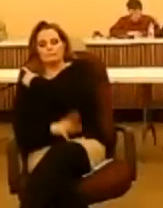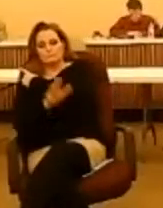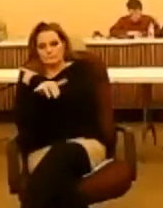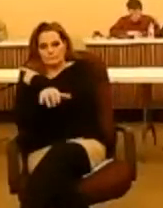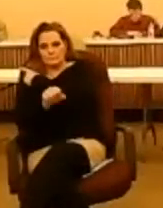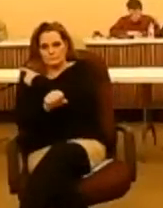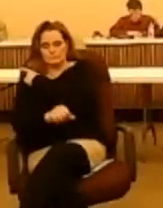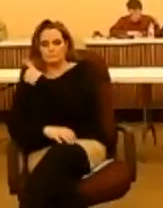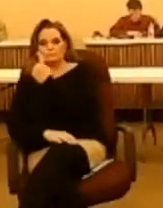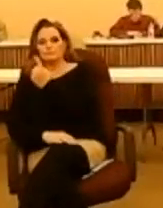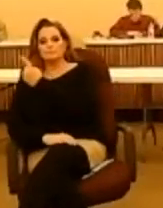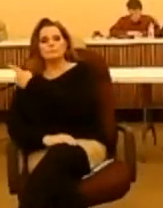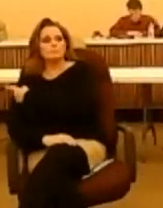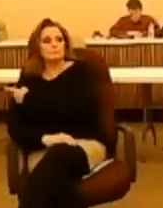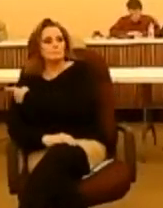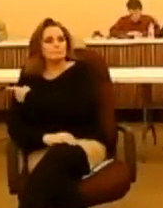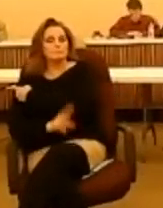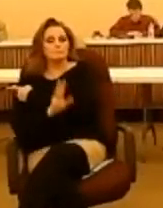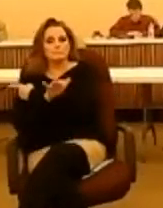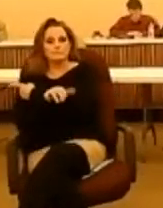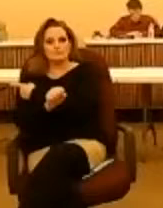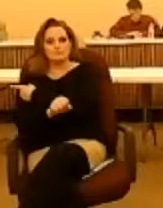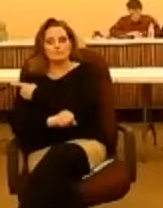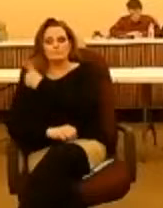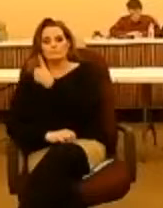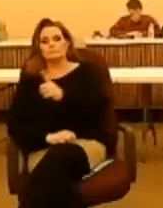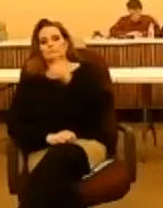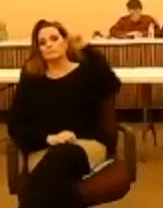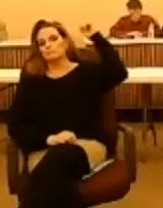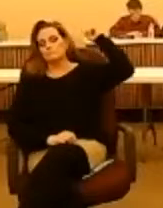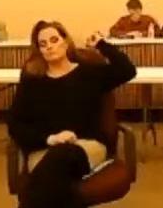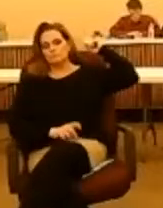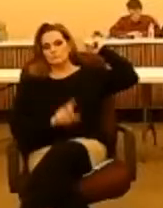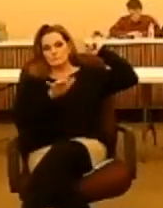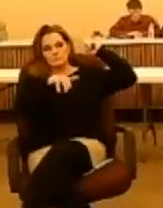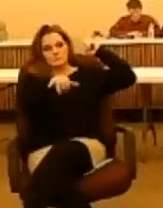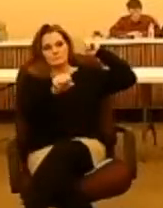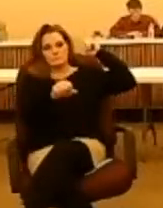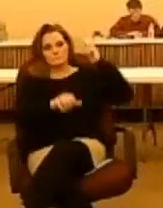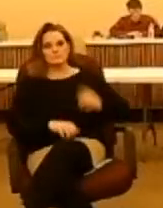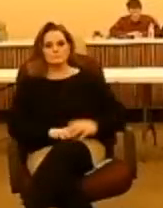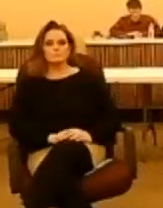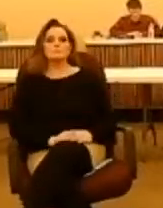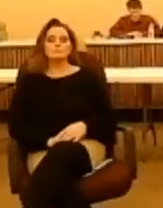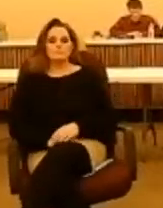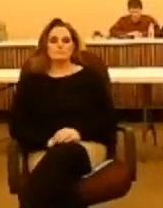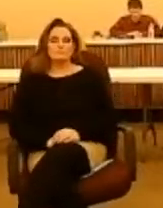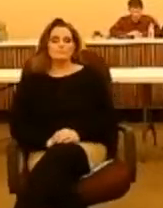Safranek. Aye. Councilmember Bolsner. Aye. Supervisor Schultz. Aye.